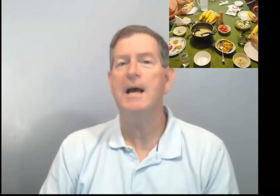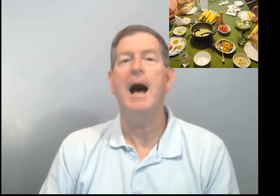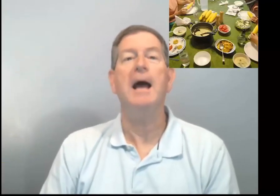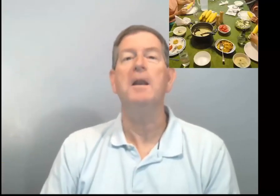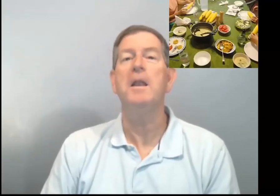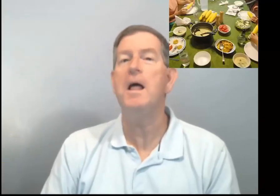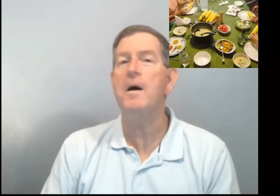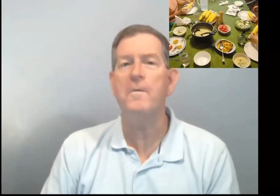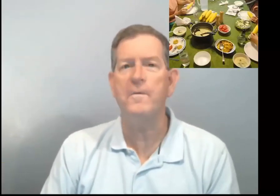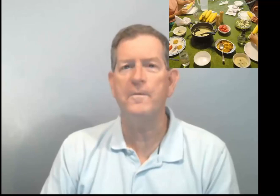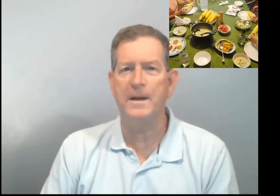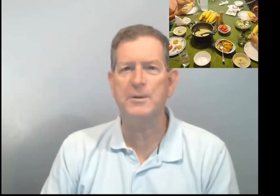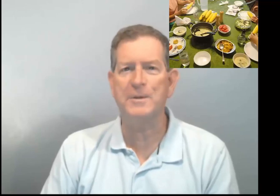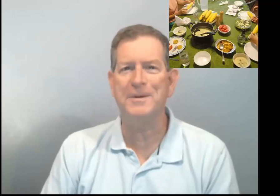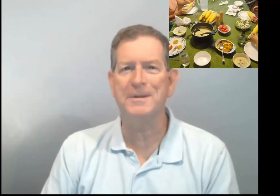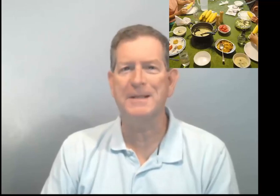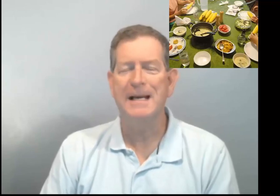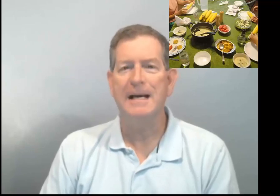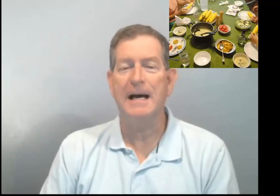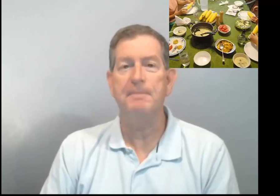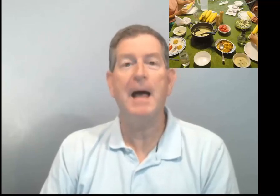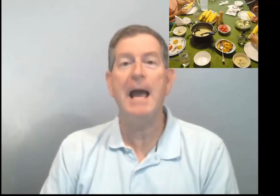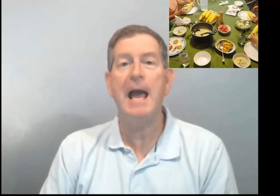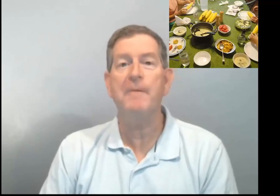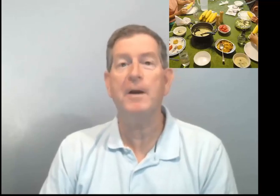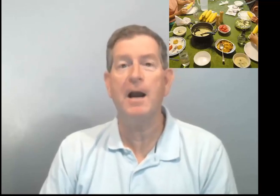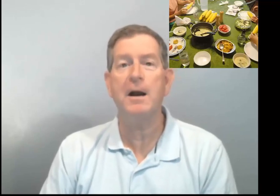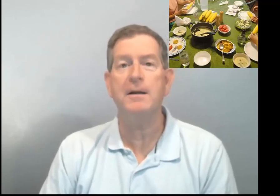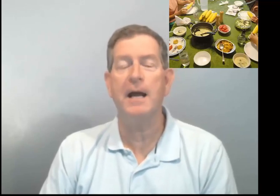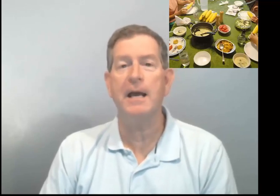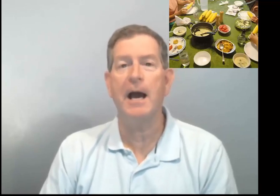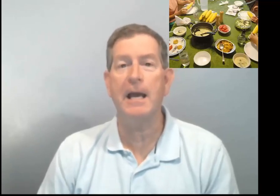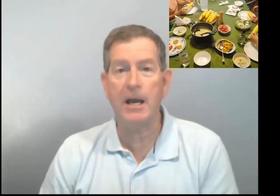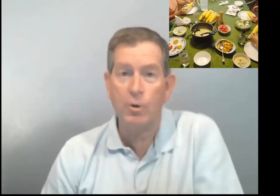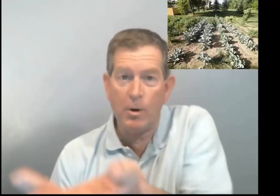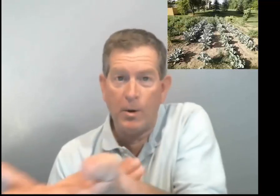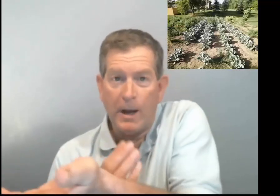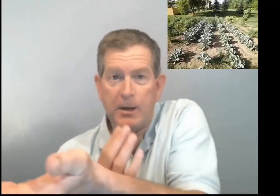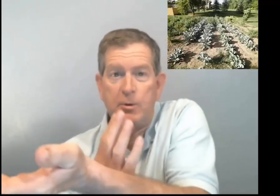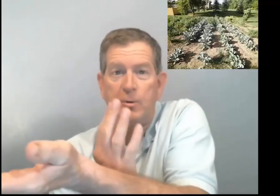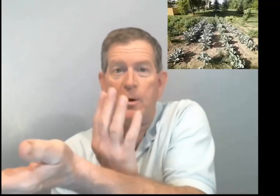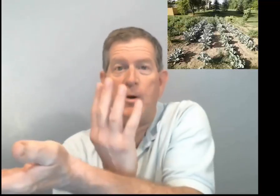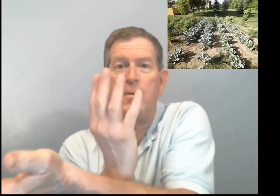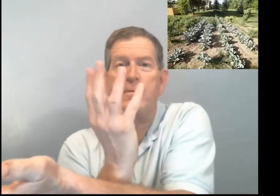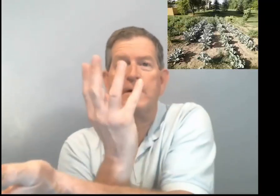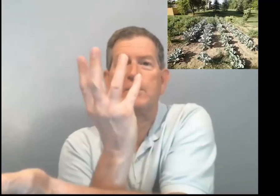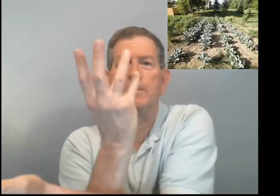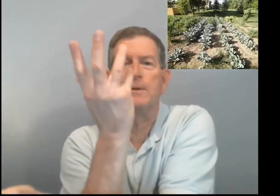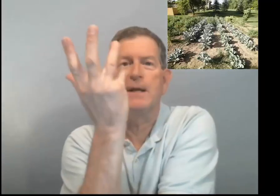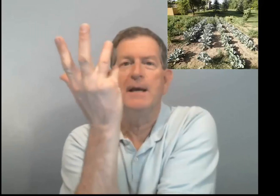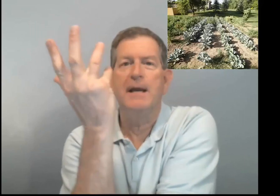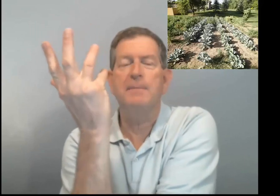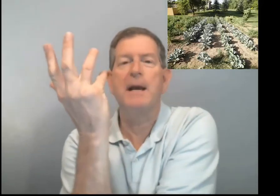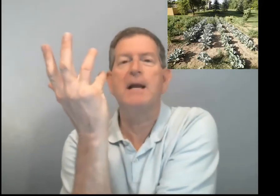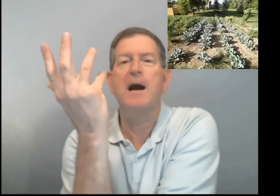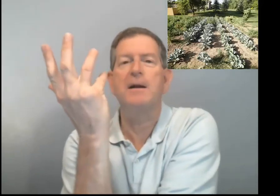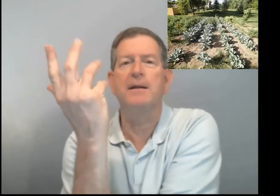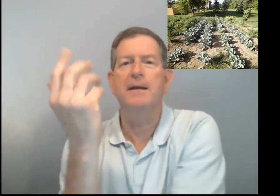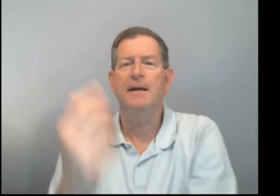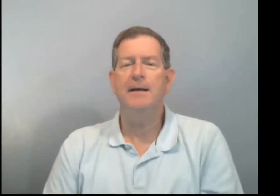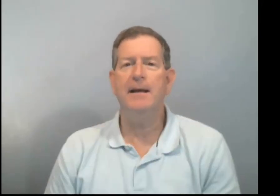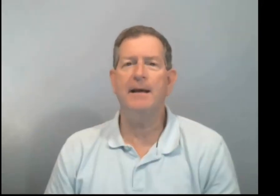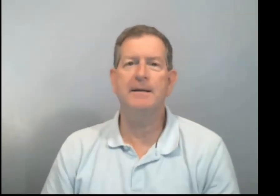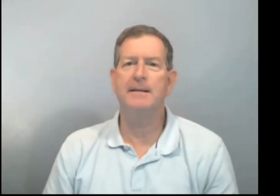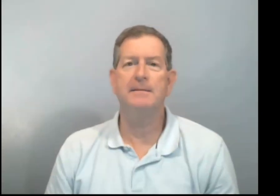Yes, I love vegetables. I have a garden. I grow vegetables in my